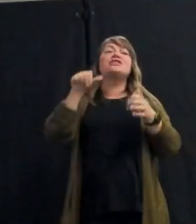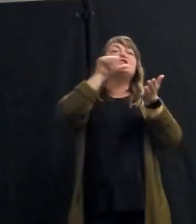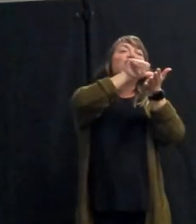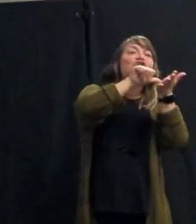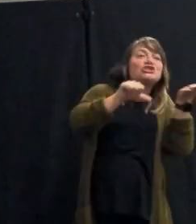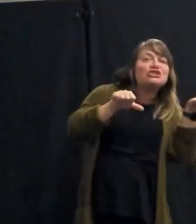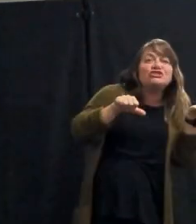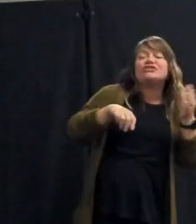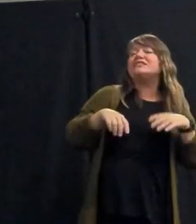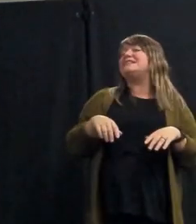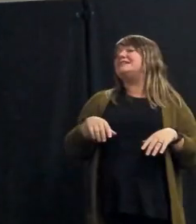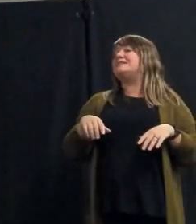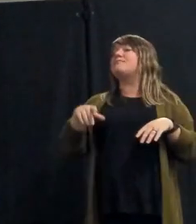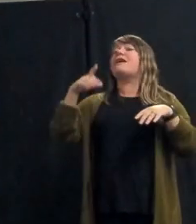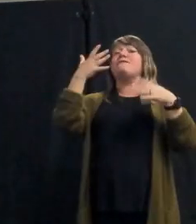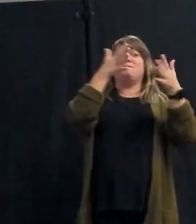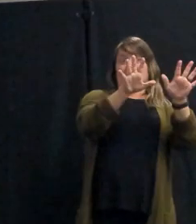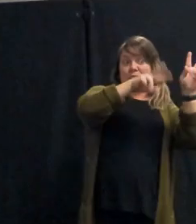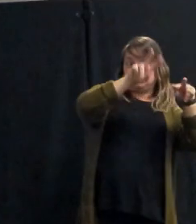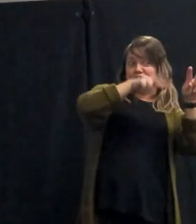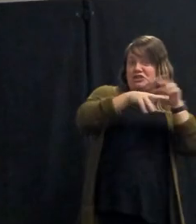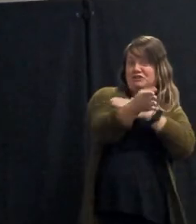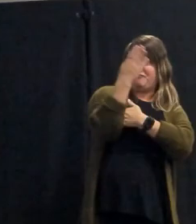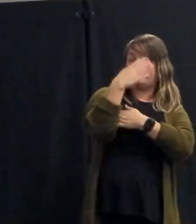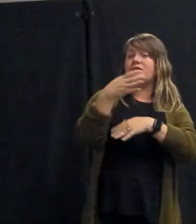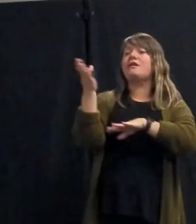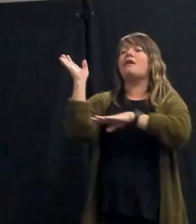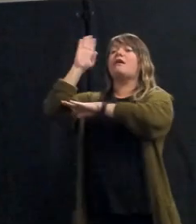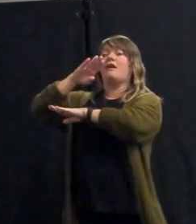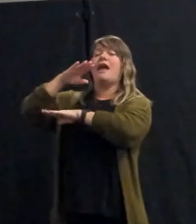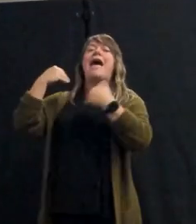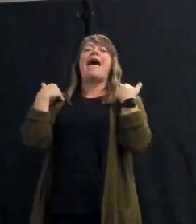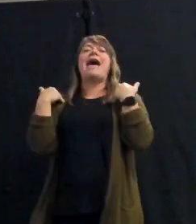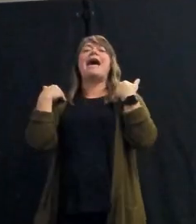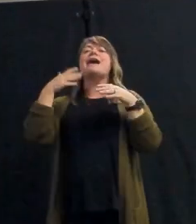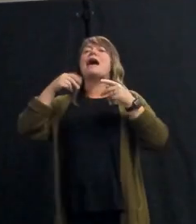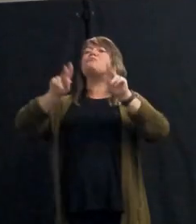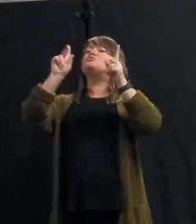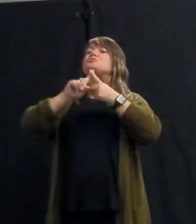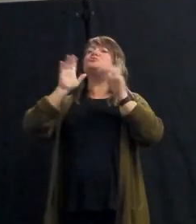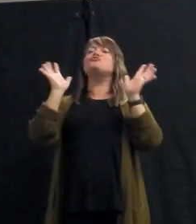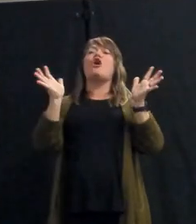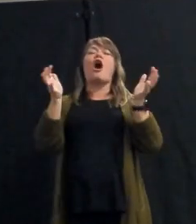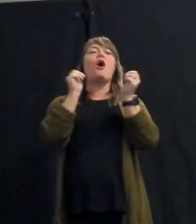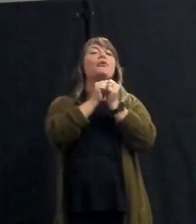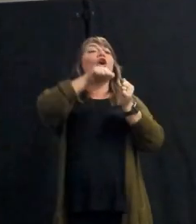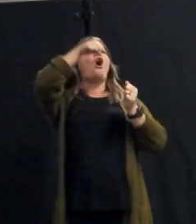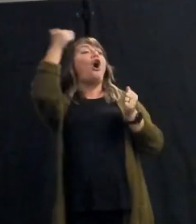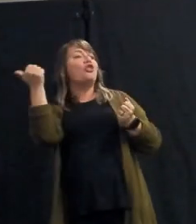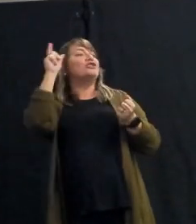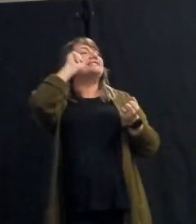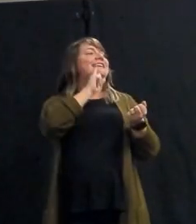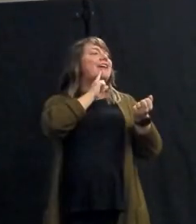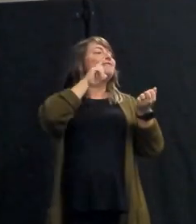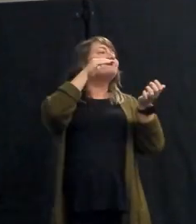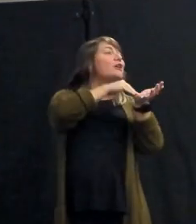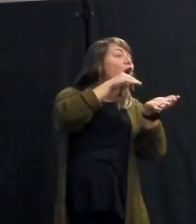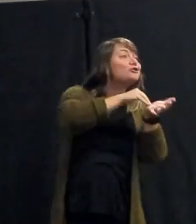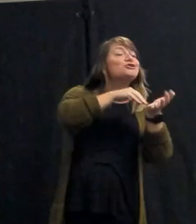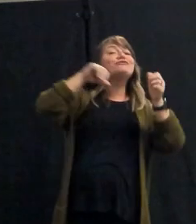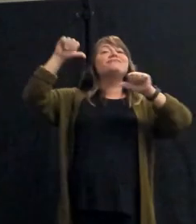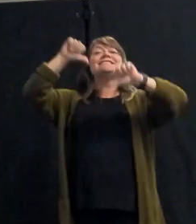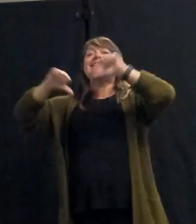appointments with patients, observe surgery. And then in the afternoon, after their morning sessions, they would